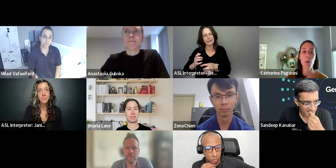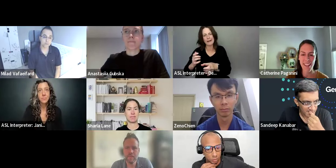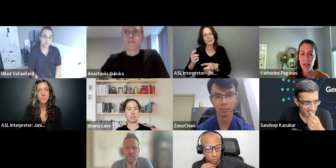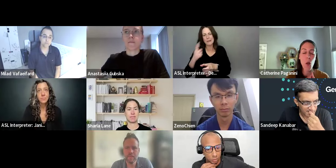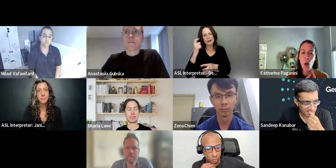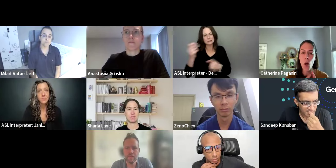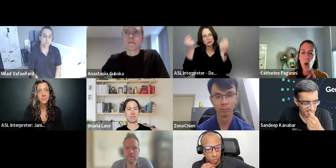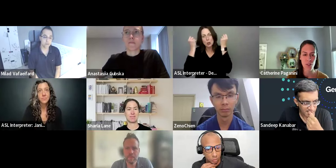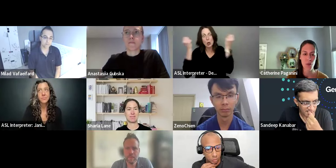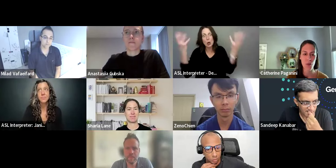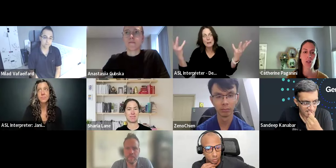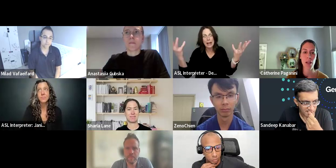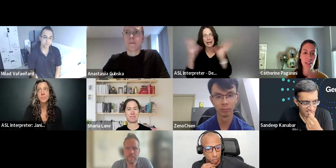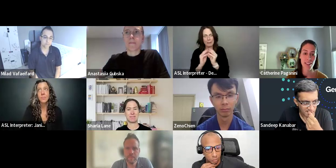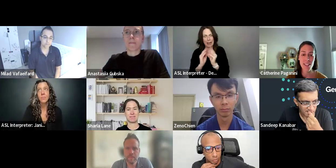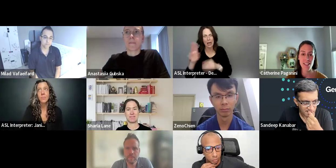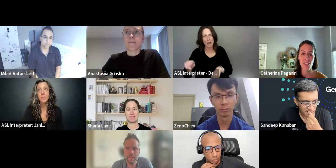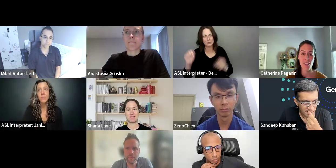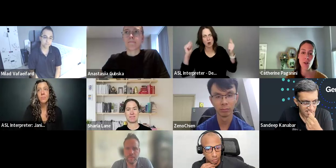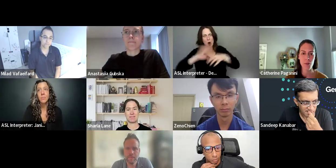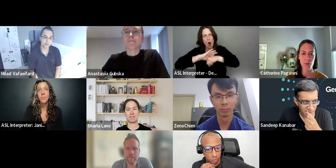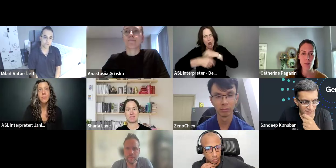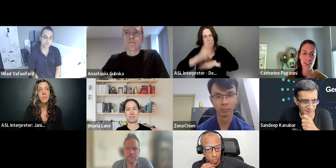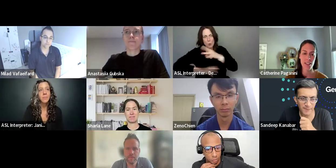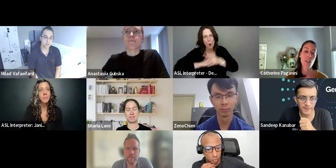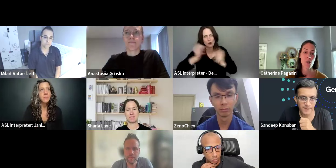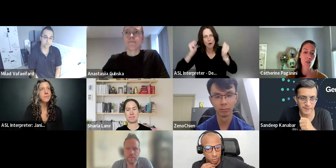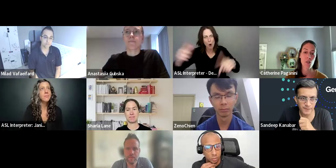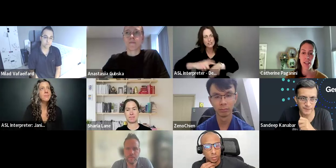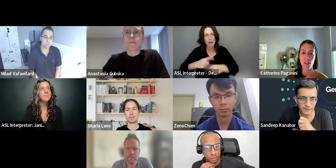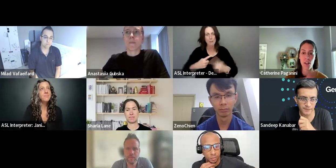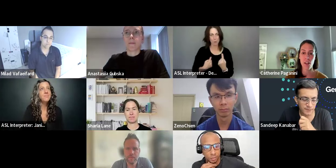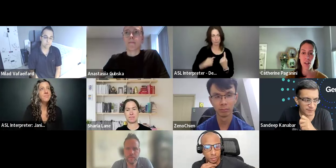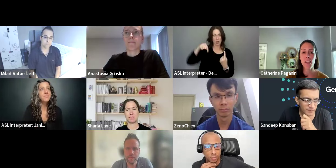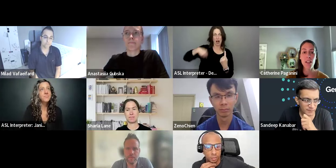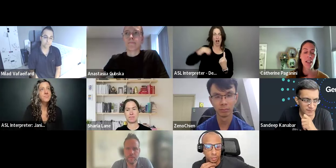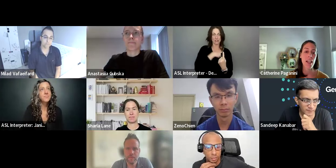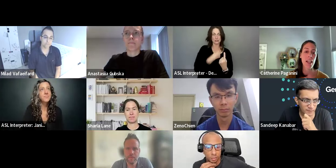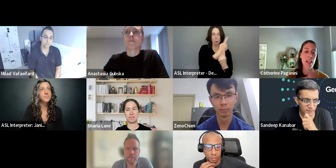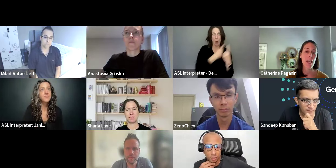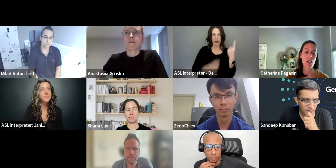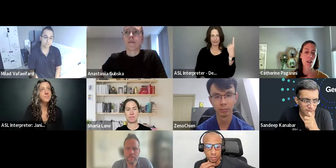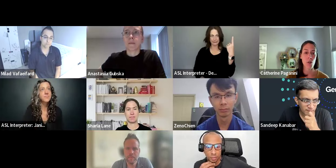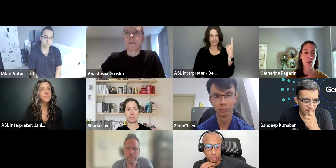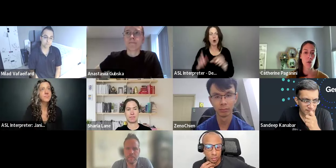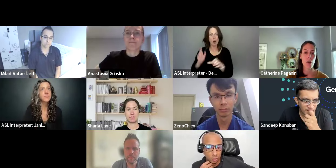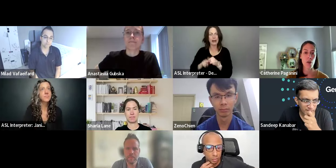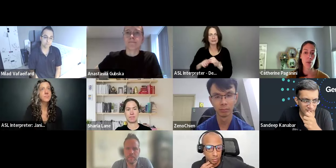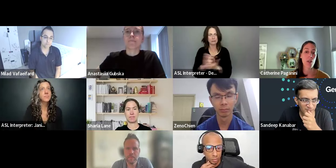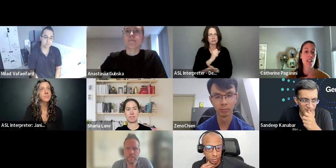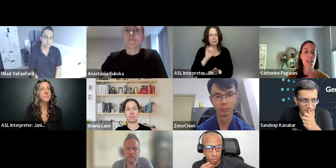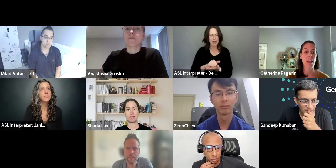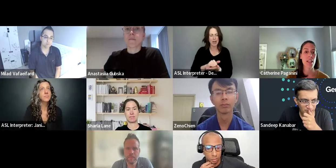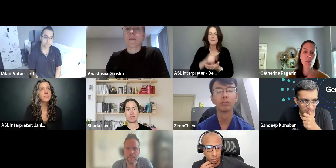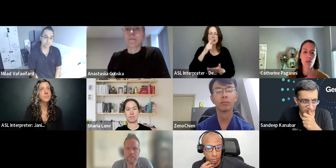Because there are too many, there are meetups all over the world, right? This is the only one who gets to do that on LinkedIn. And just because